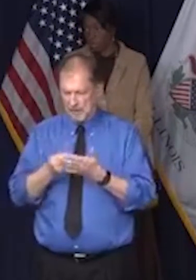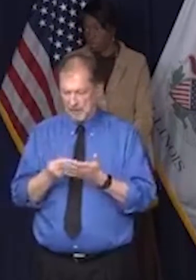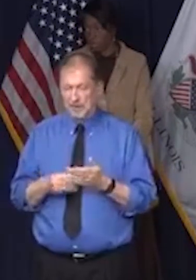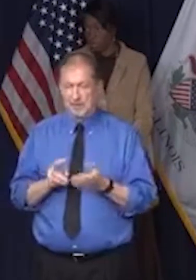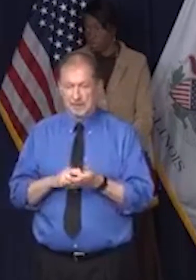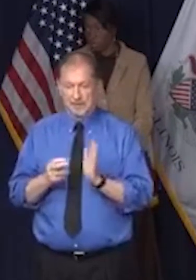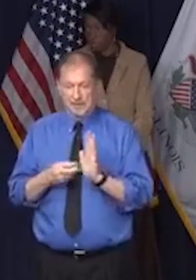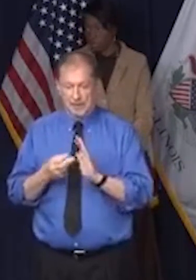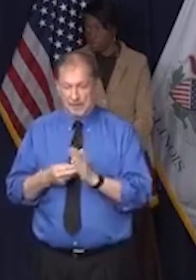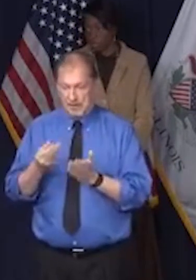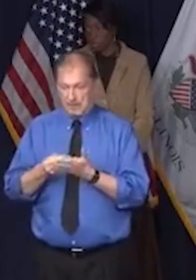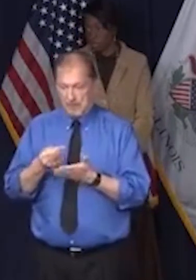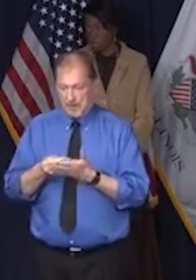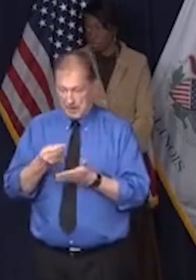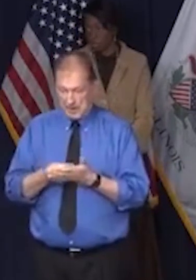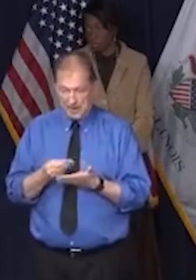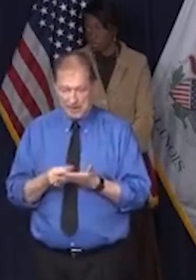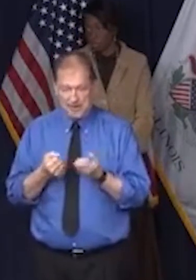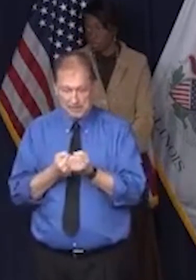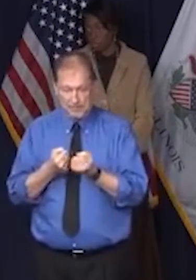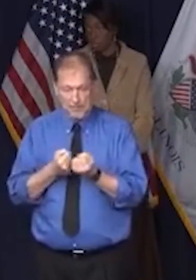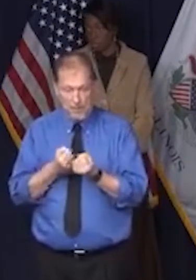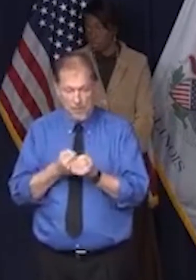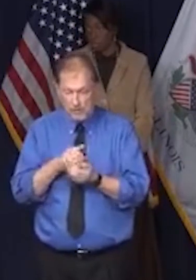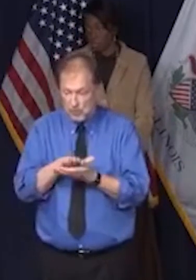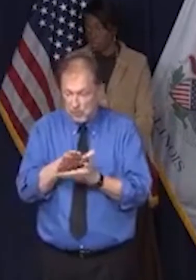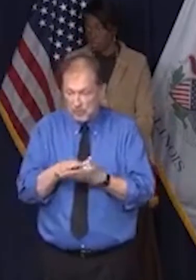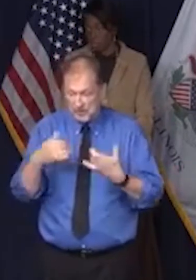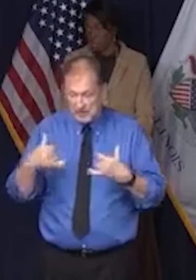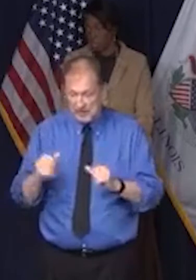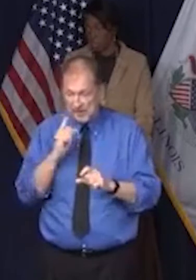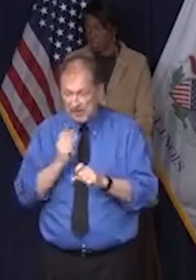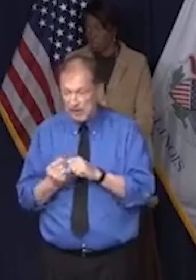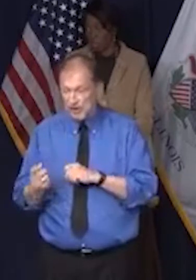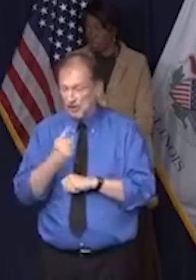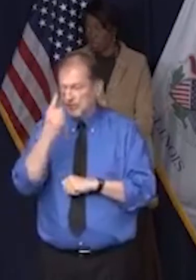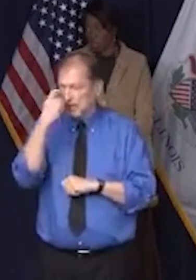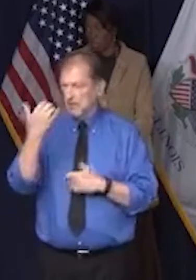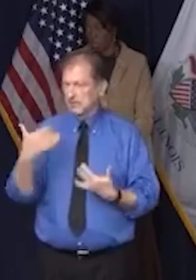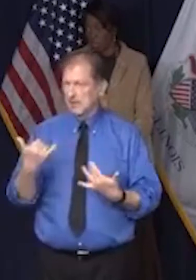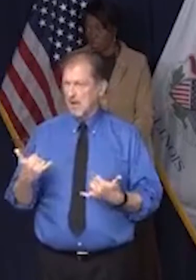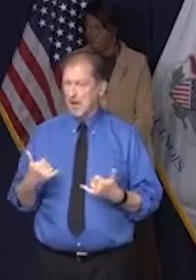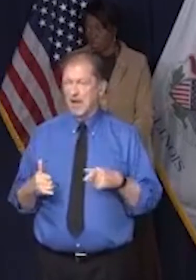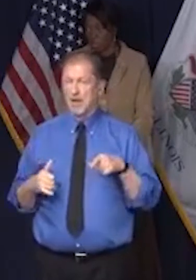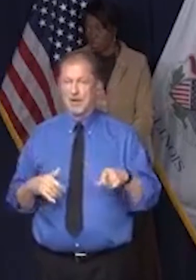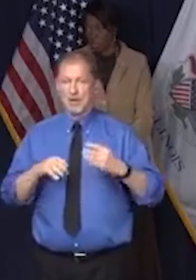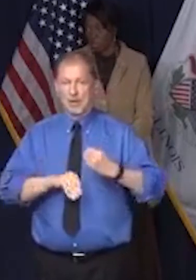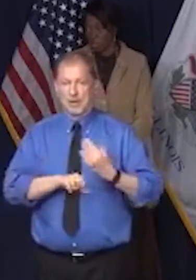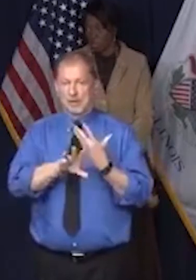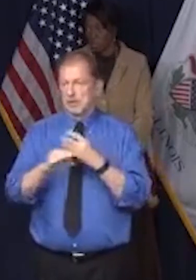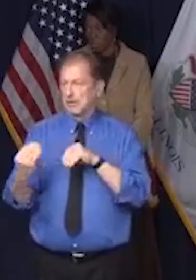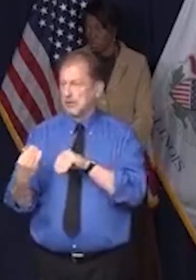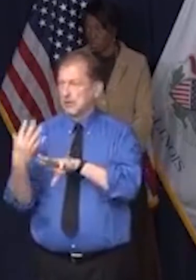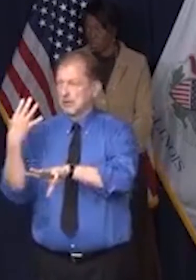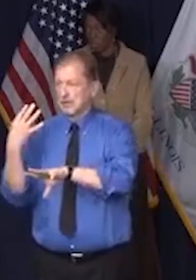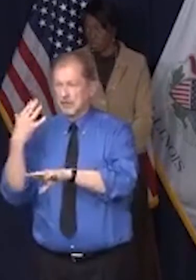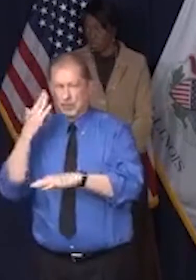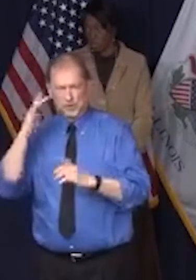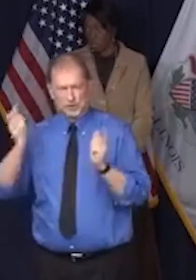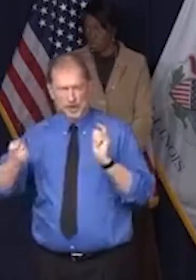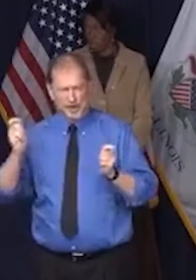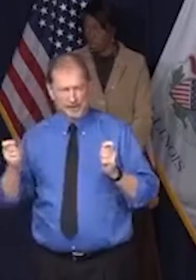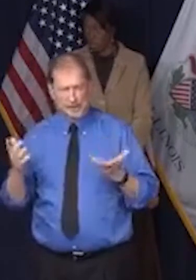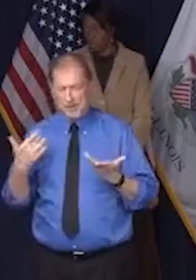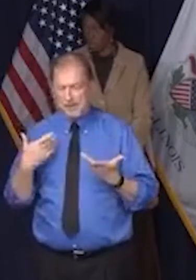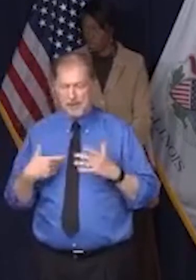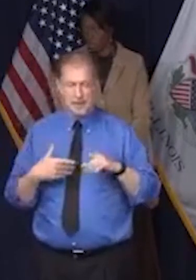funding schools with the evidence-based school funding formula next year, given the disproportionate impact e-learning will have on poorer districts? Will any proration of